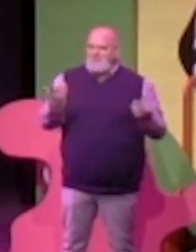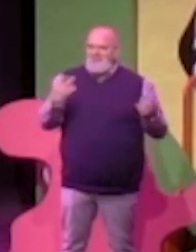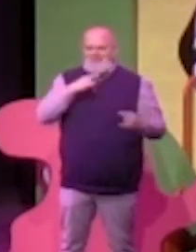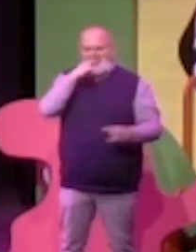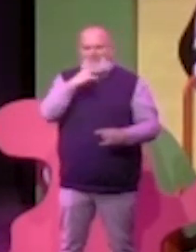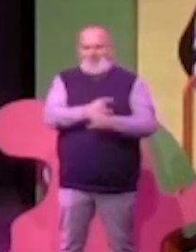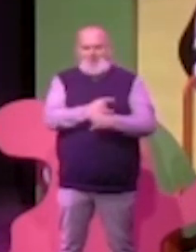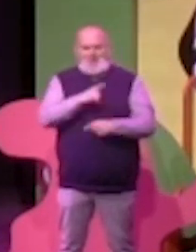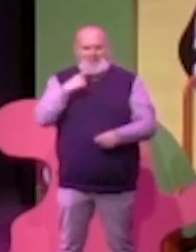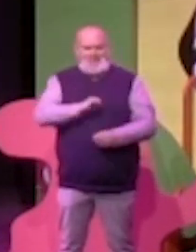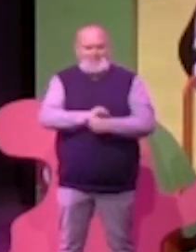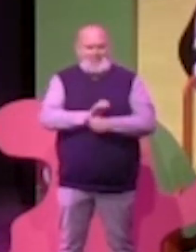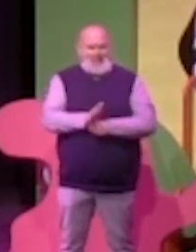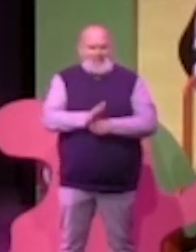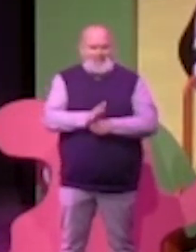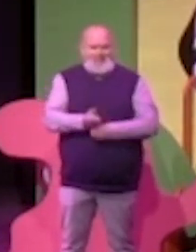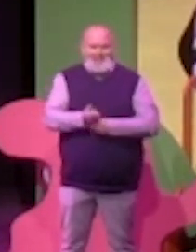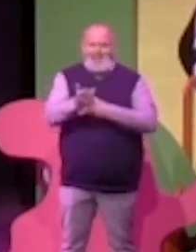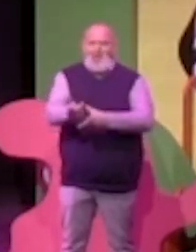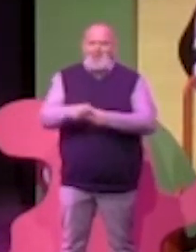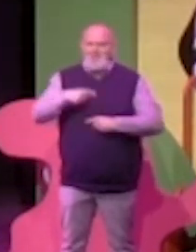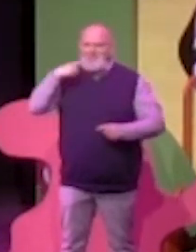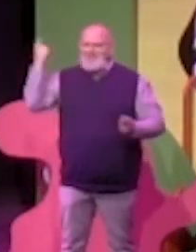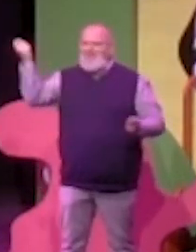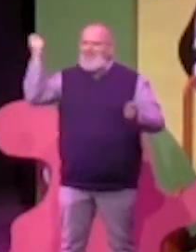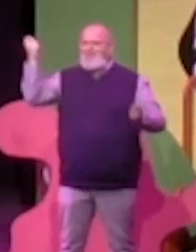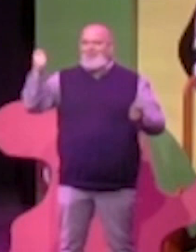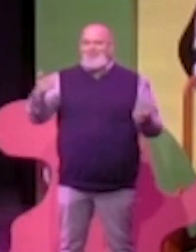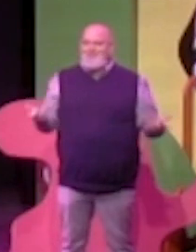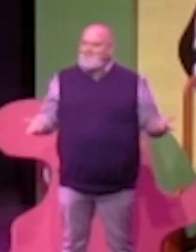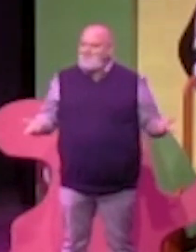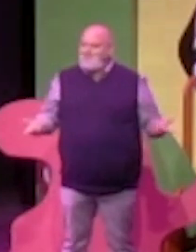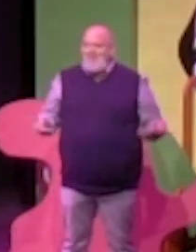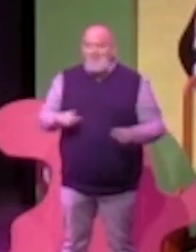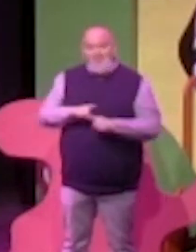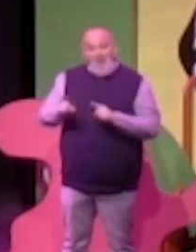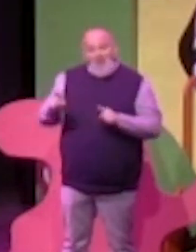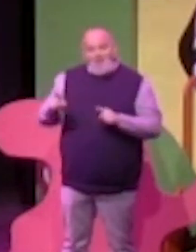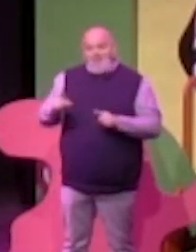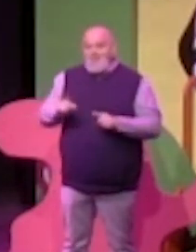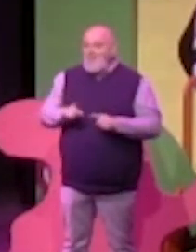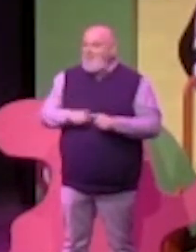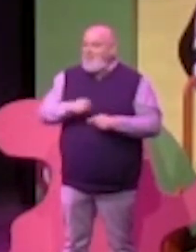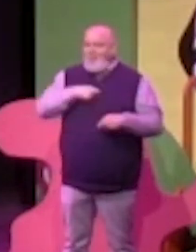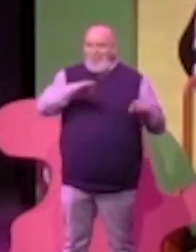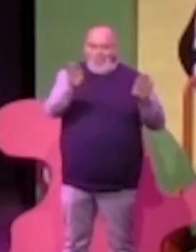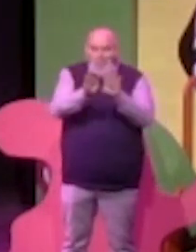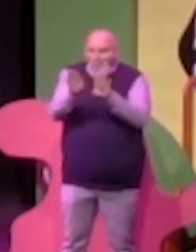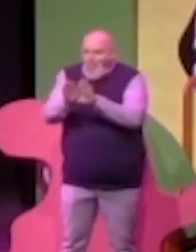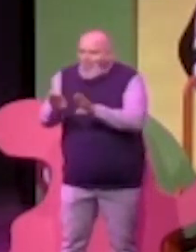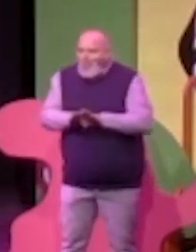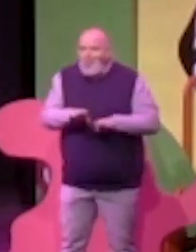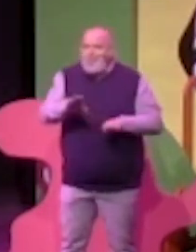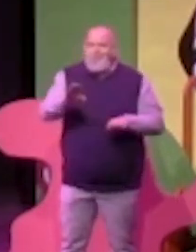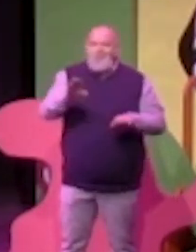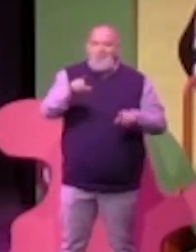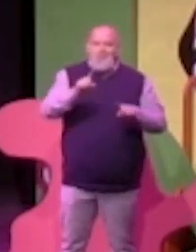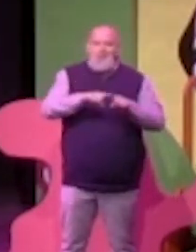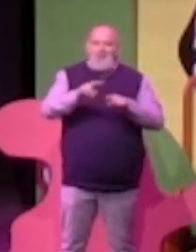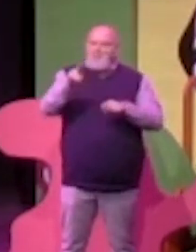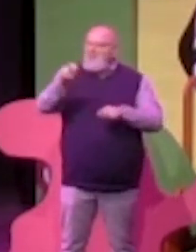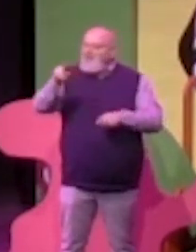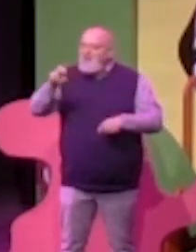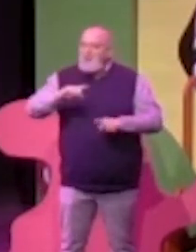pandemics as like a cause of celebration. And yet the shuttered venues grant, PPP loan,